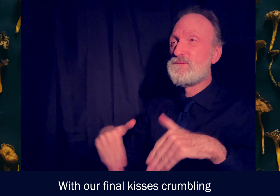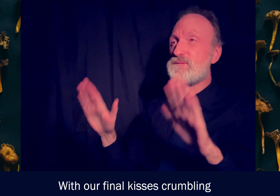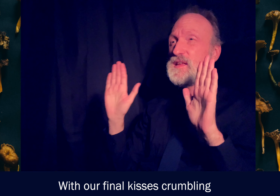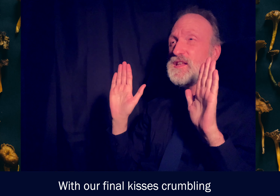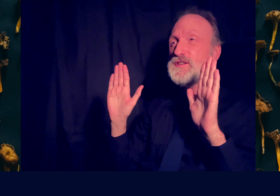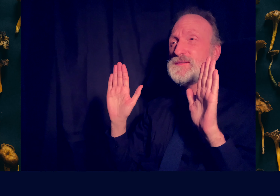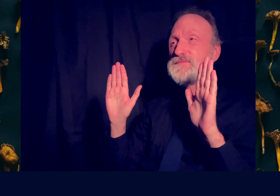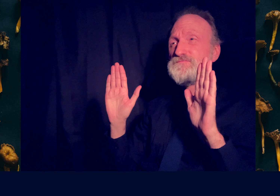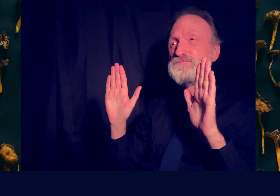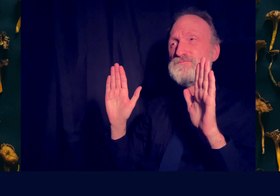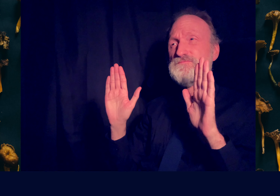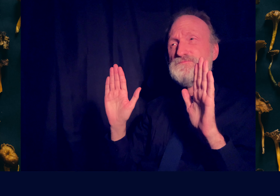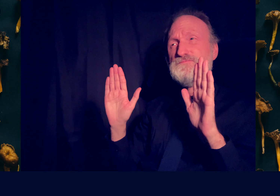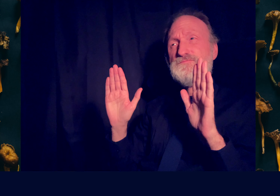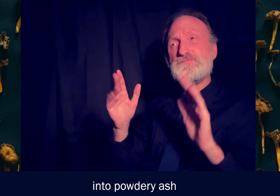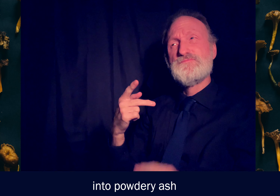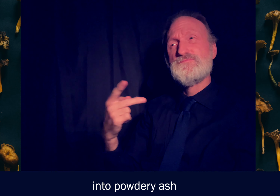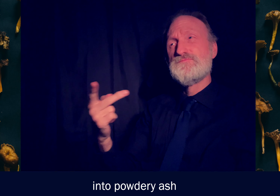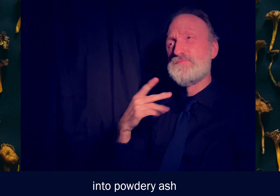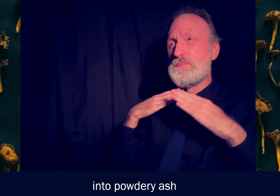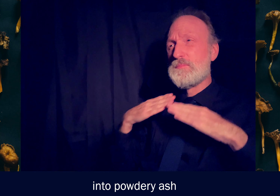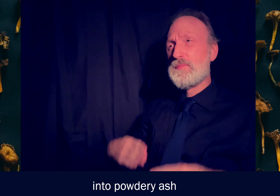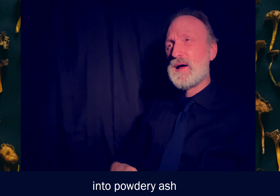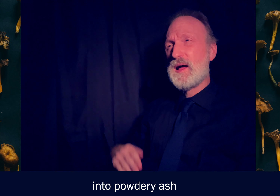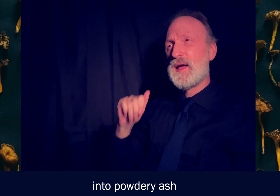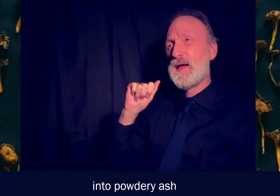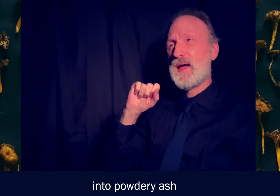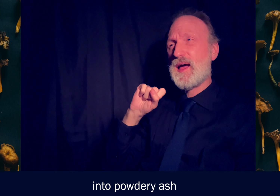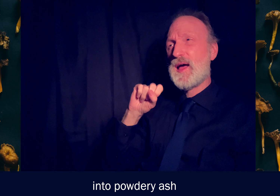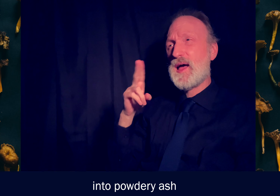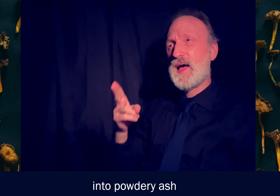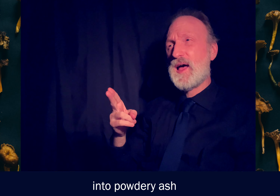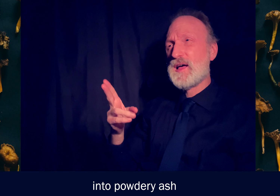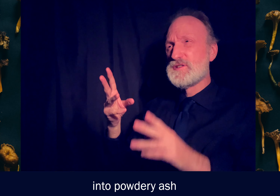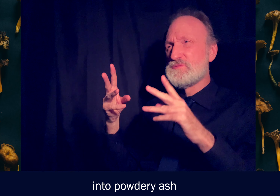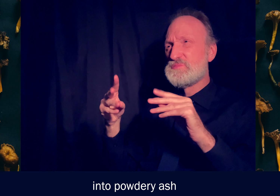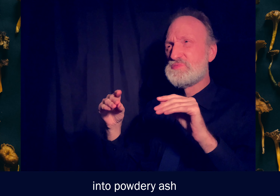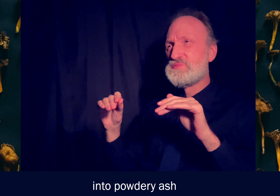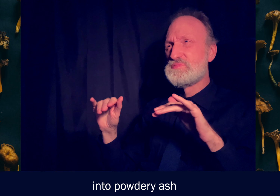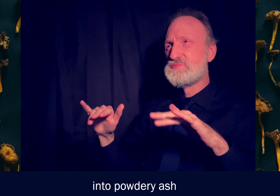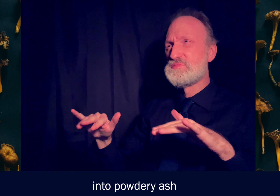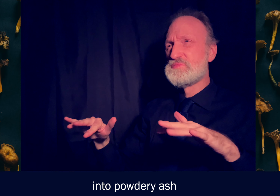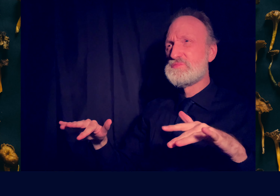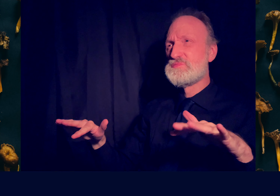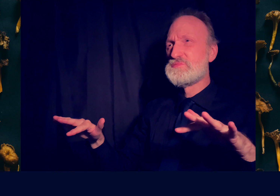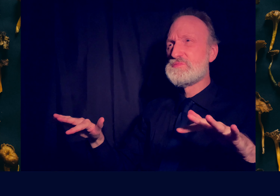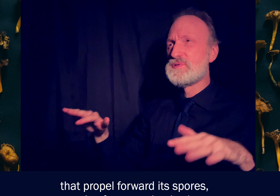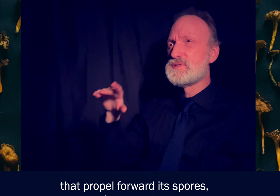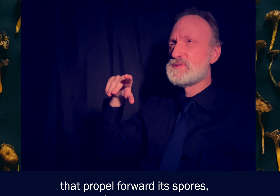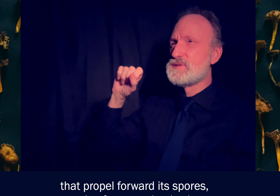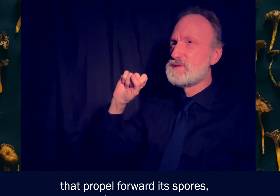into powdery ash that propel